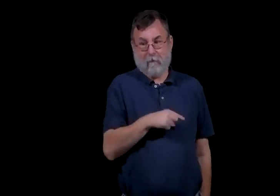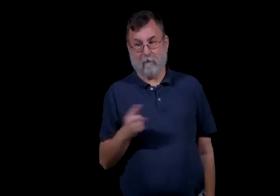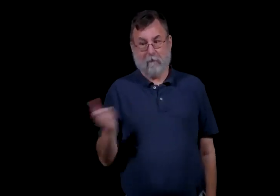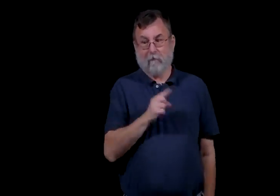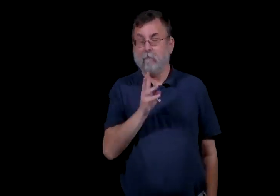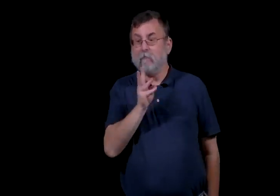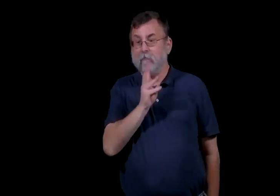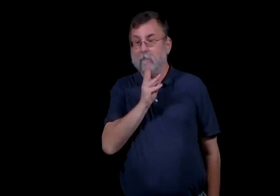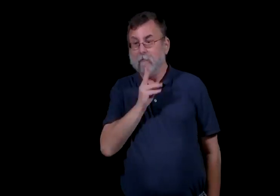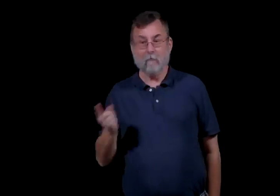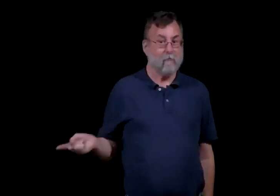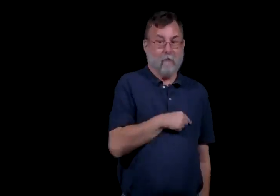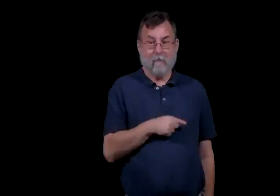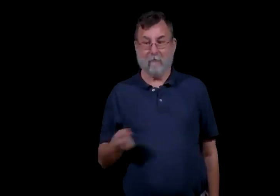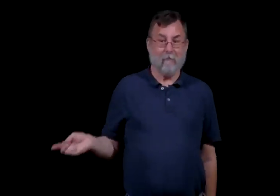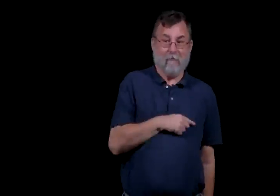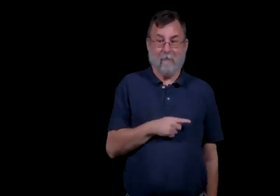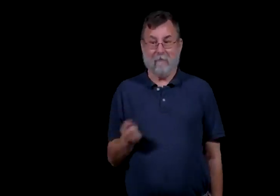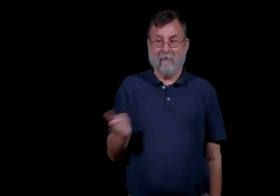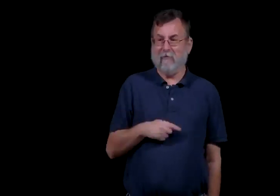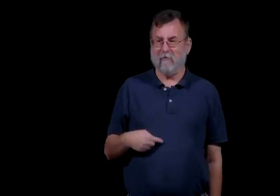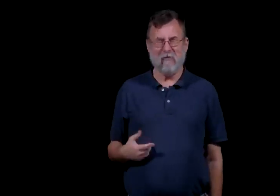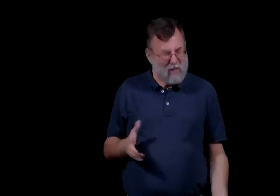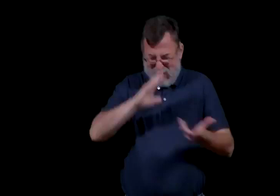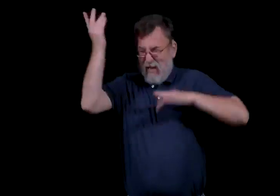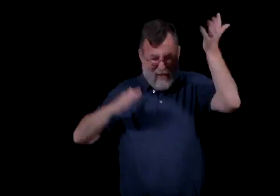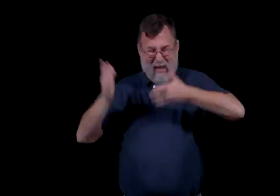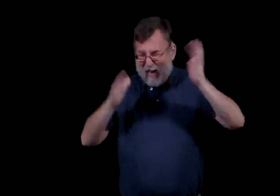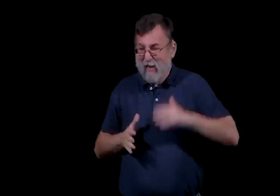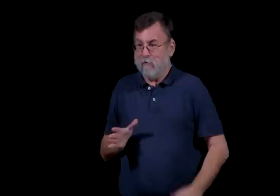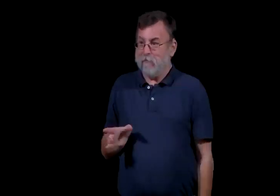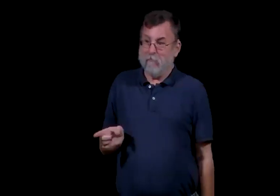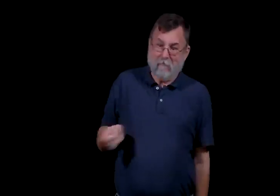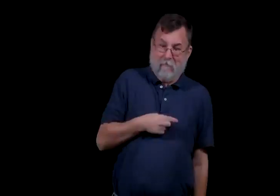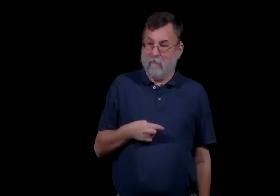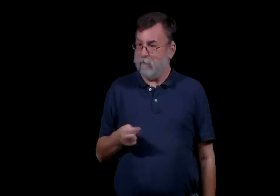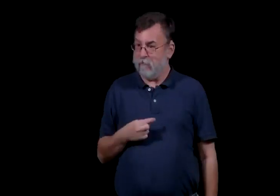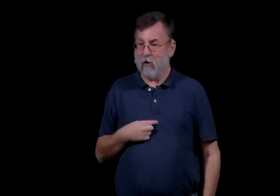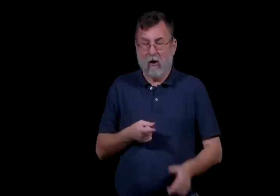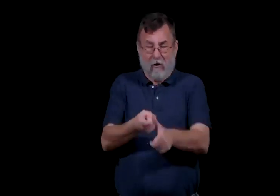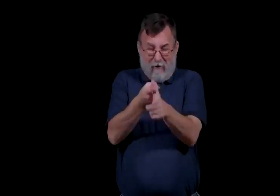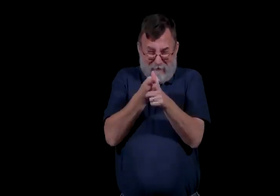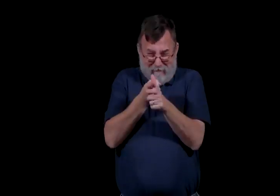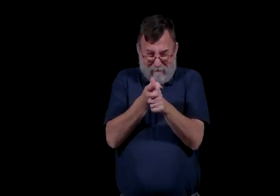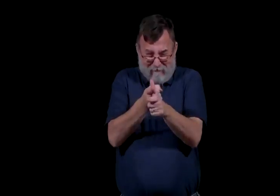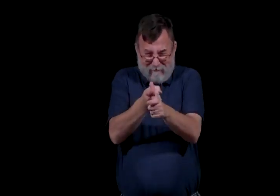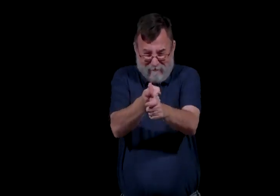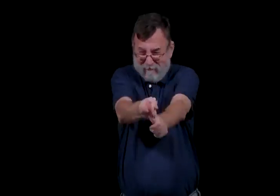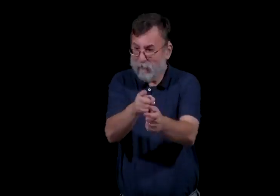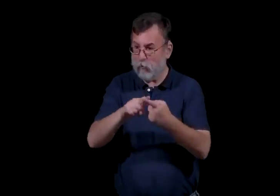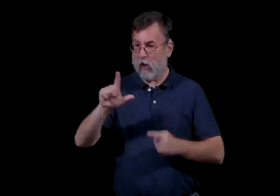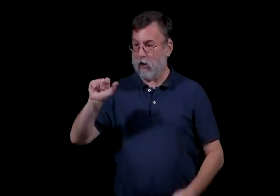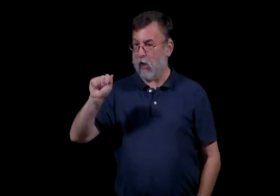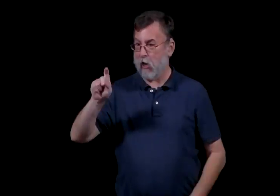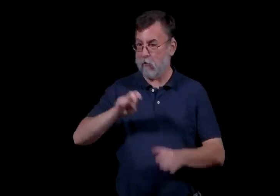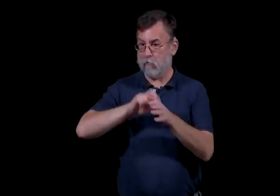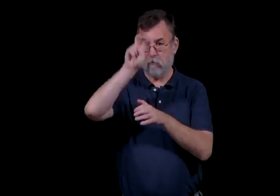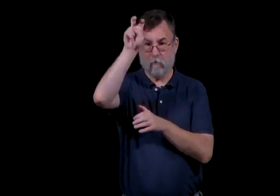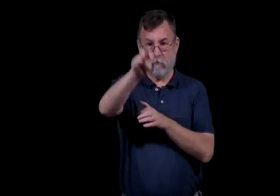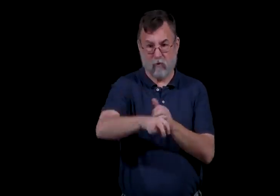there. And he said, jump in the water, jump in the water. And I'm trying to swat these bees, and he's trying to motion me to run into the water. So that's what I did. I ran